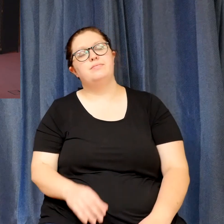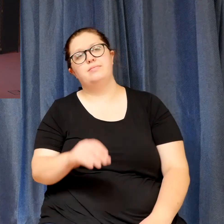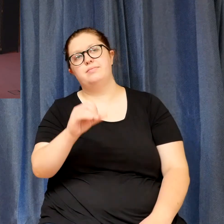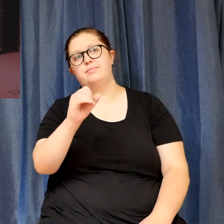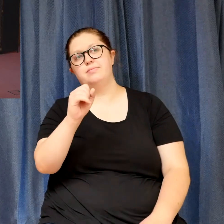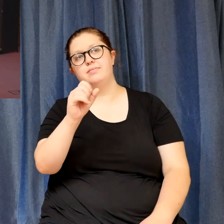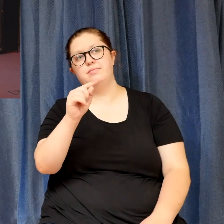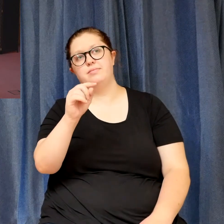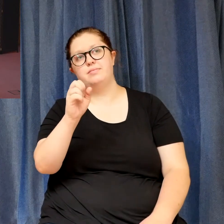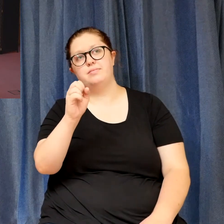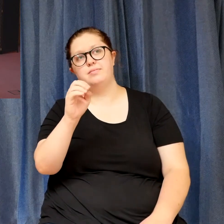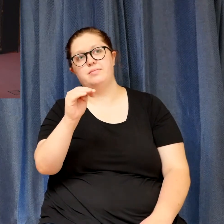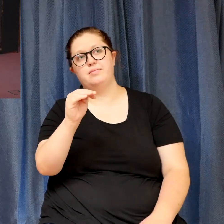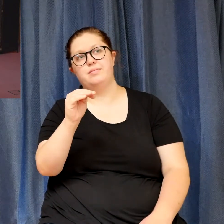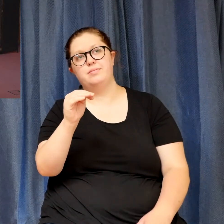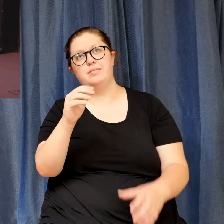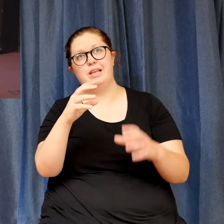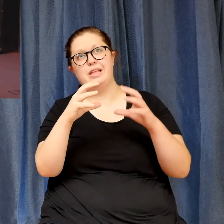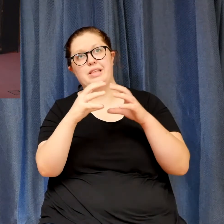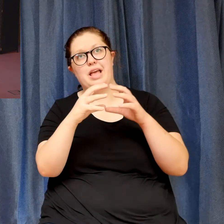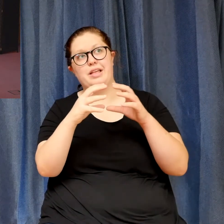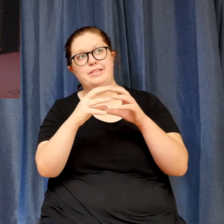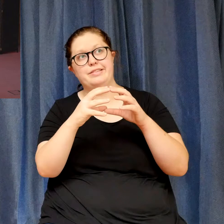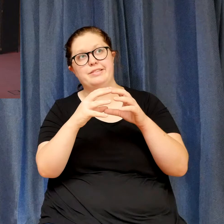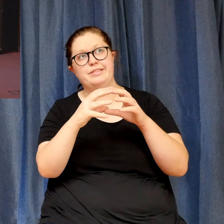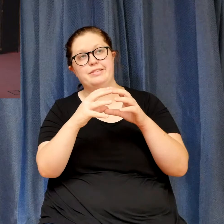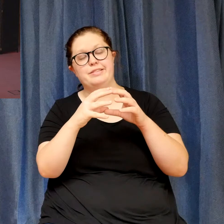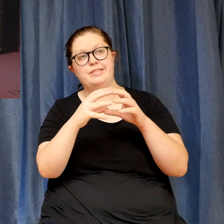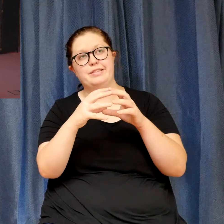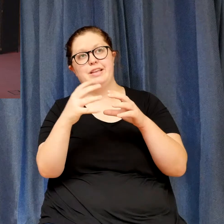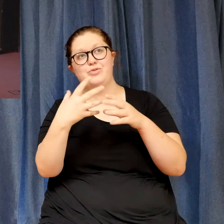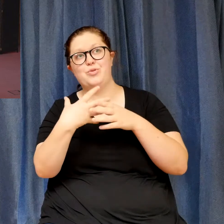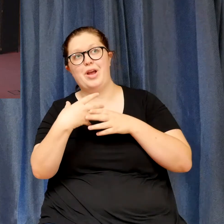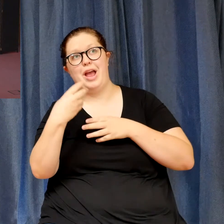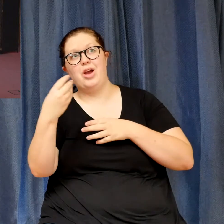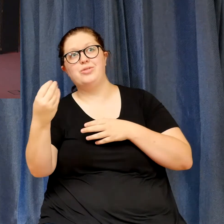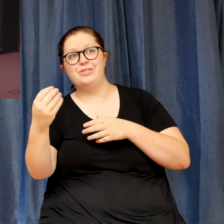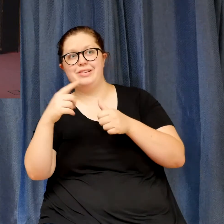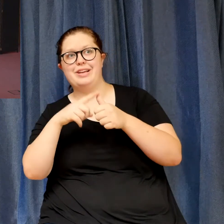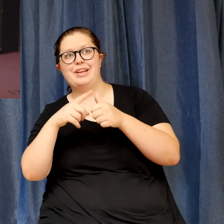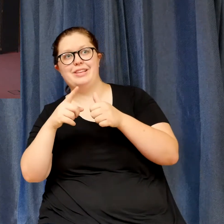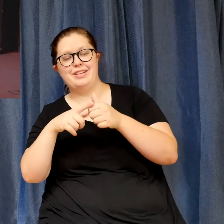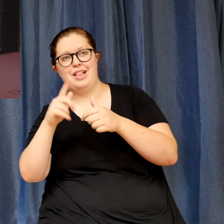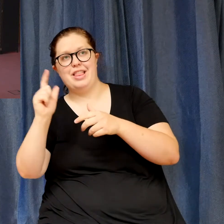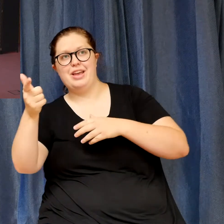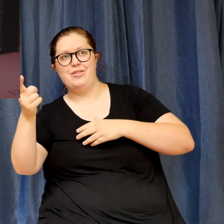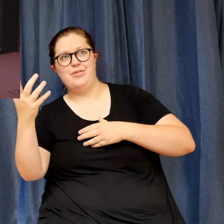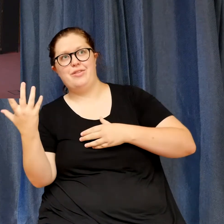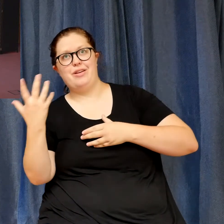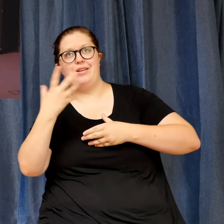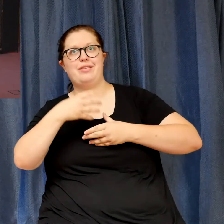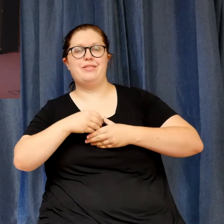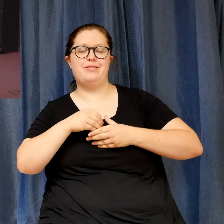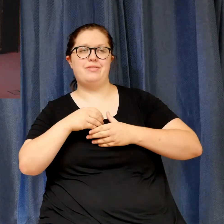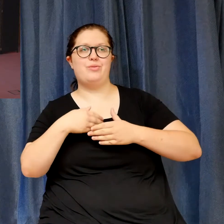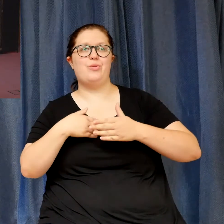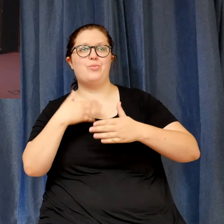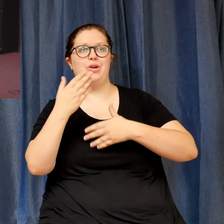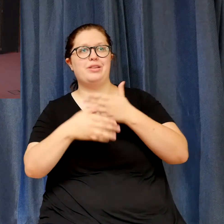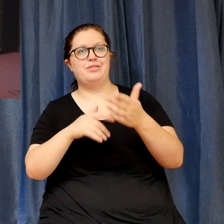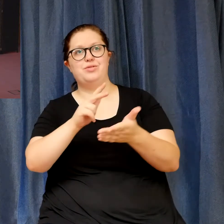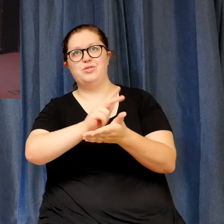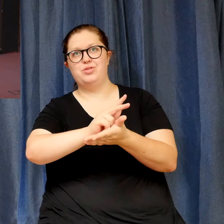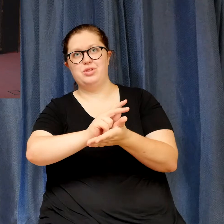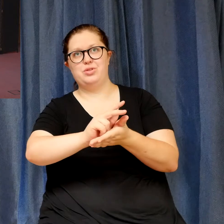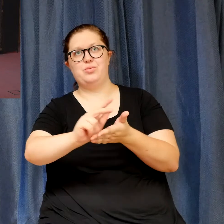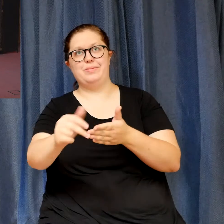they took these stem cells out, and then they reinserted them. And I went through that whole process